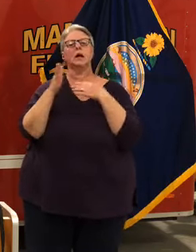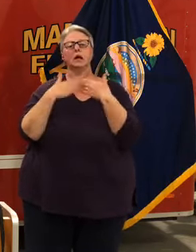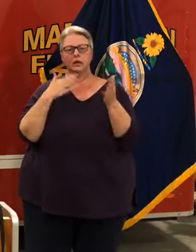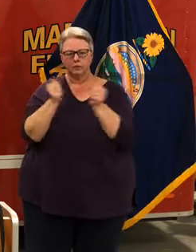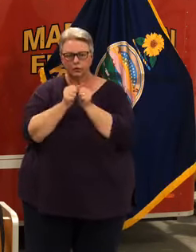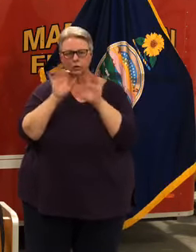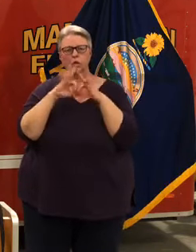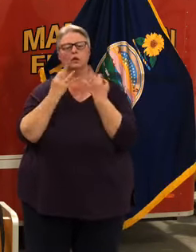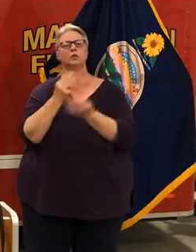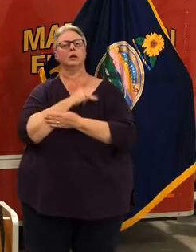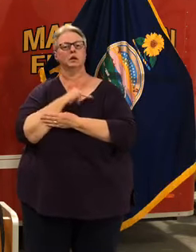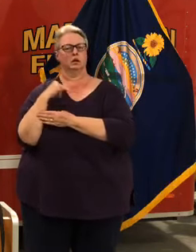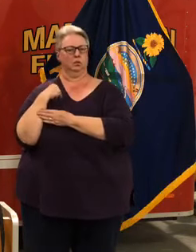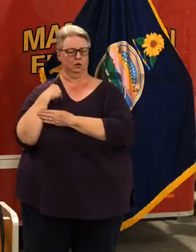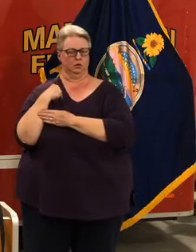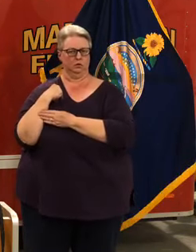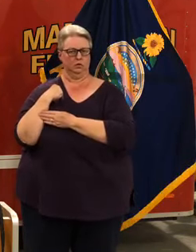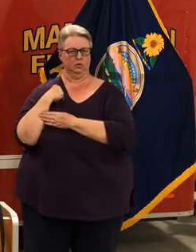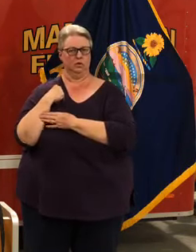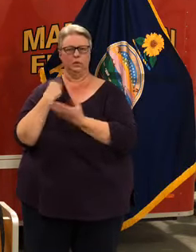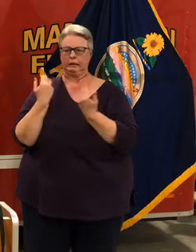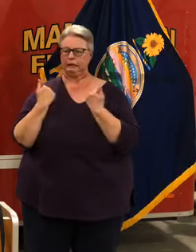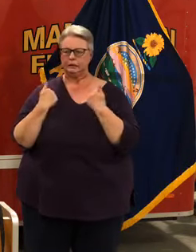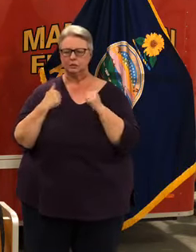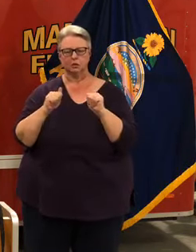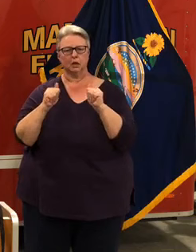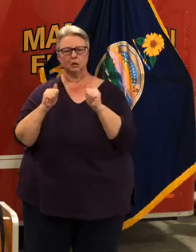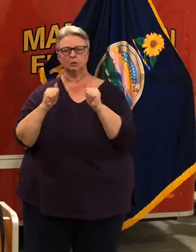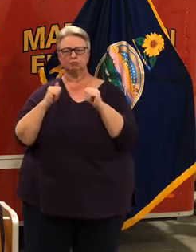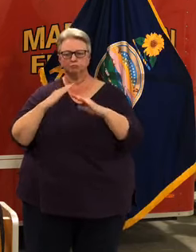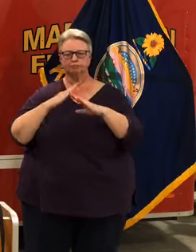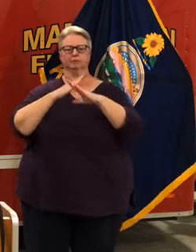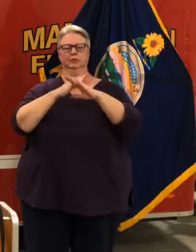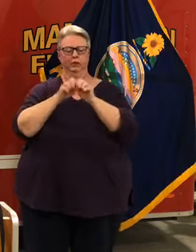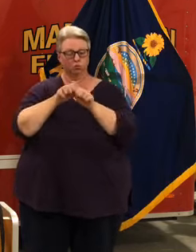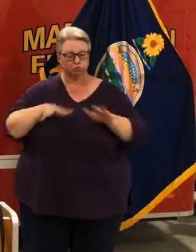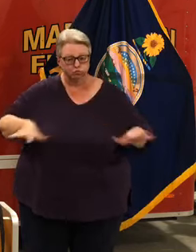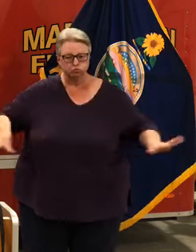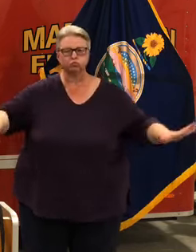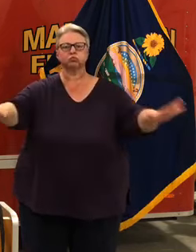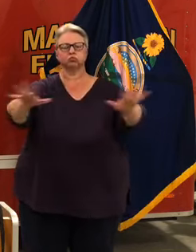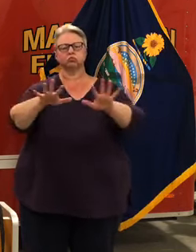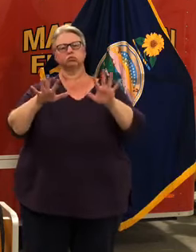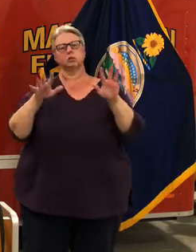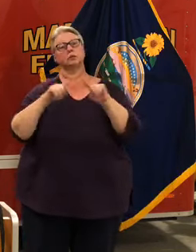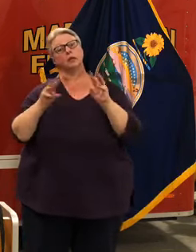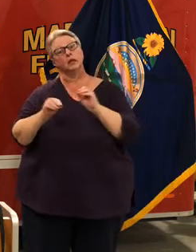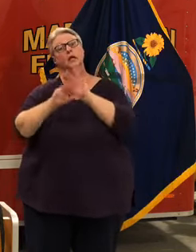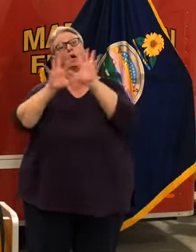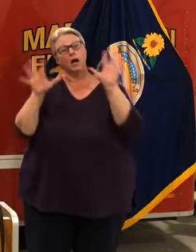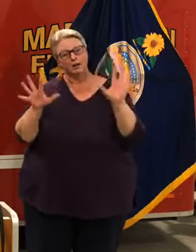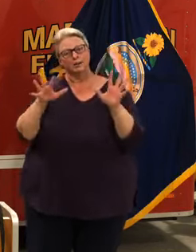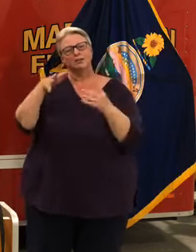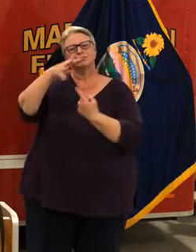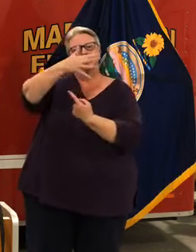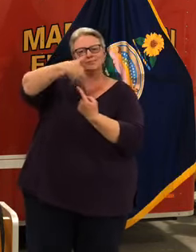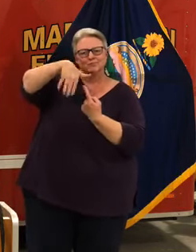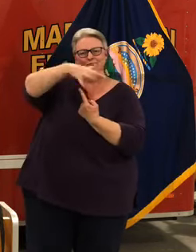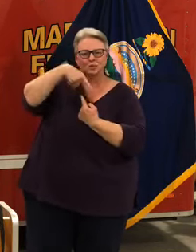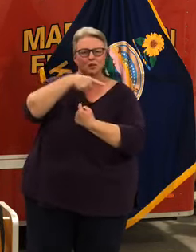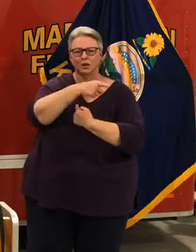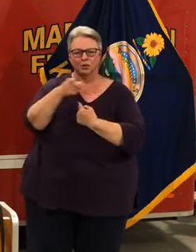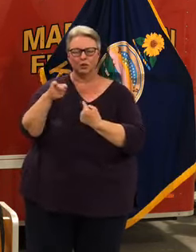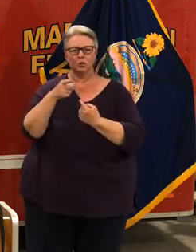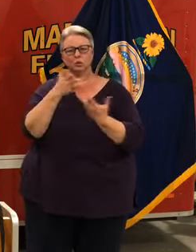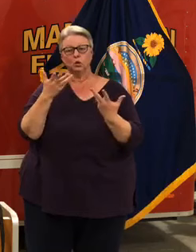members as much as possible so we can try to prevent spread, but knowing that obviously they are also around you and you have